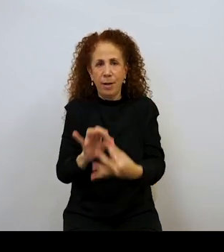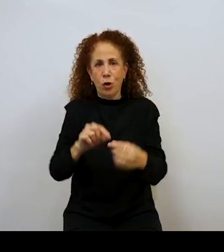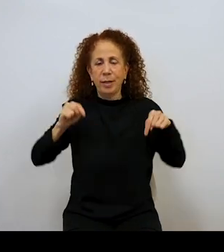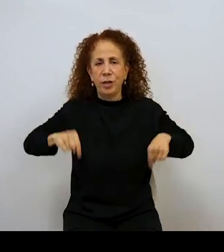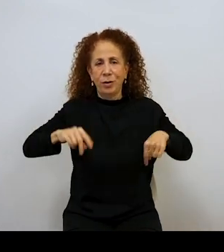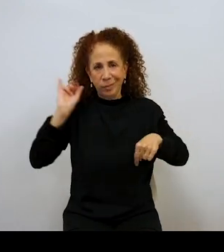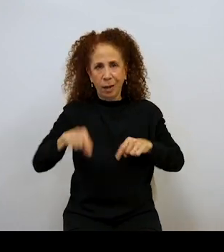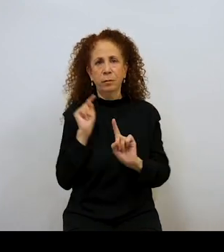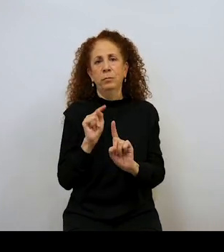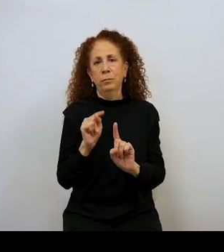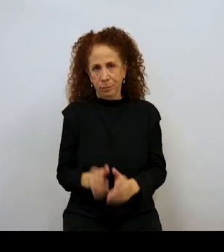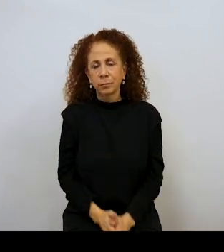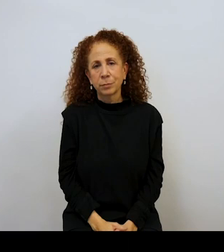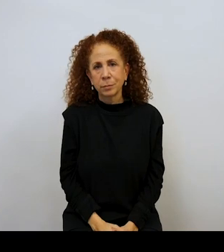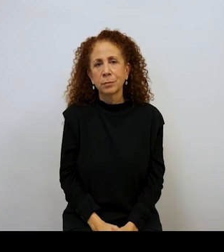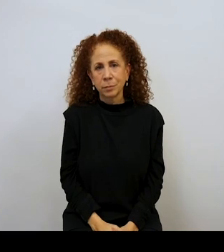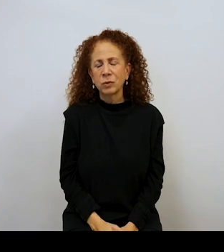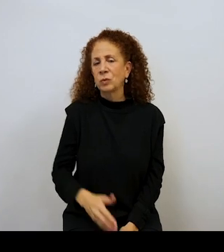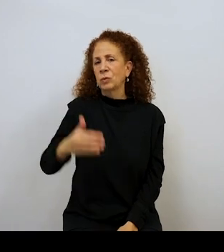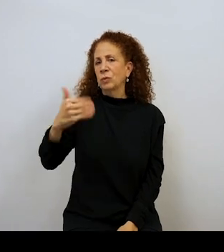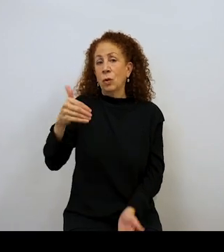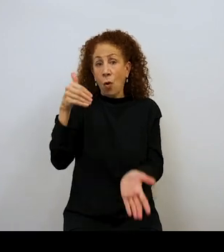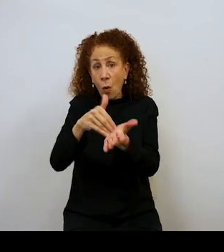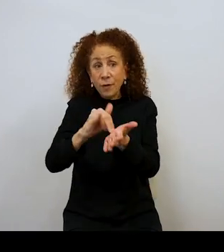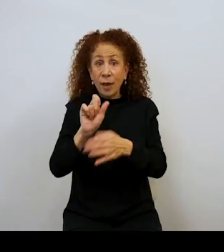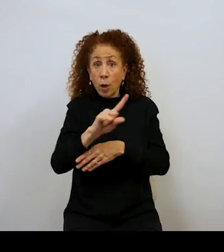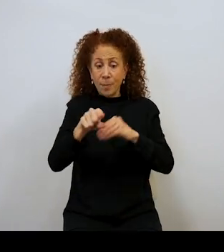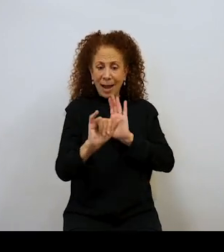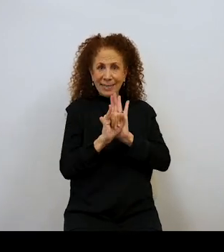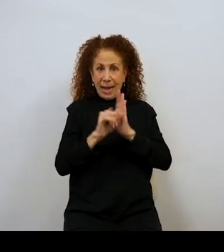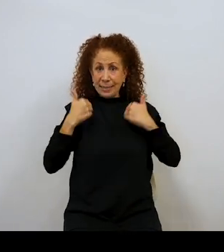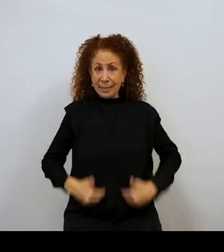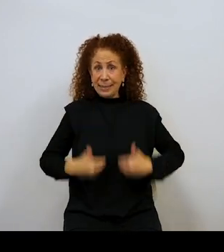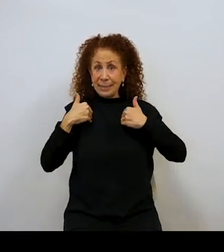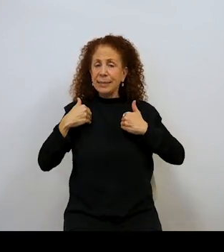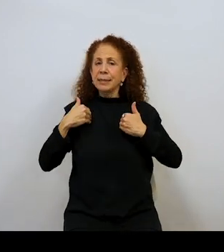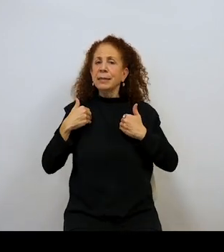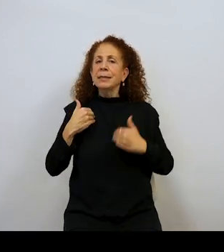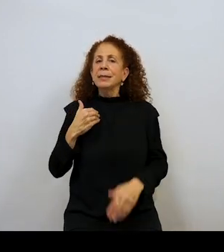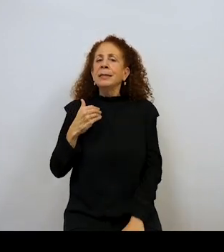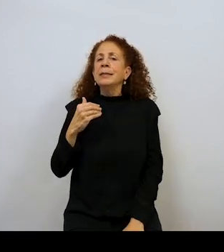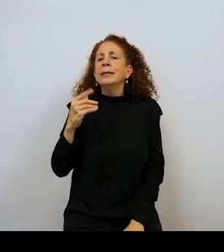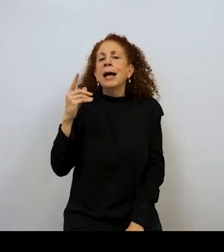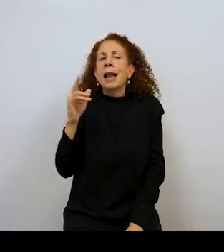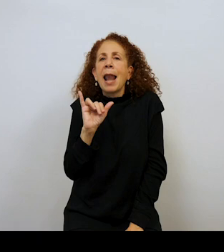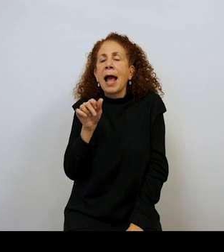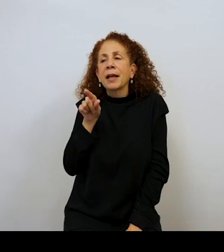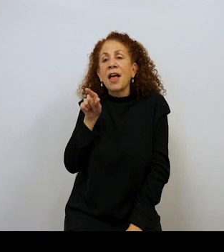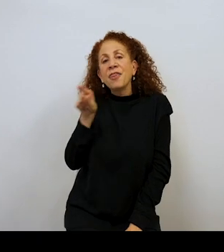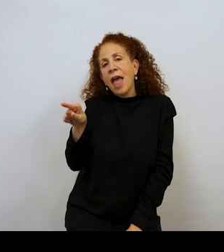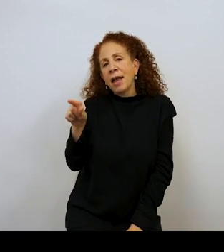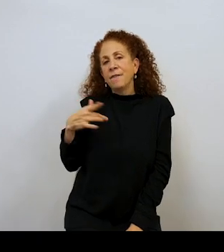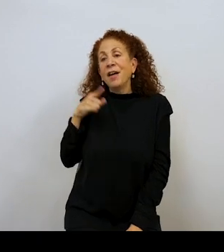not belonging to this place. That so often this question of identity is formulated as, these people don't feel that